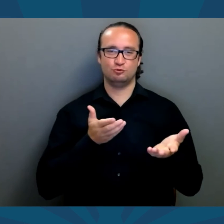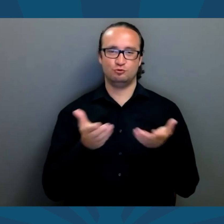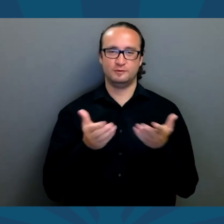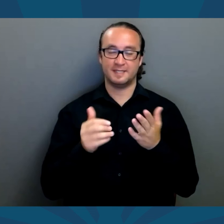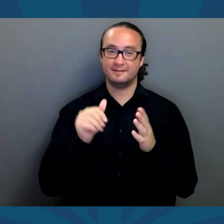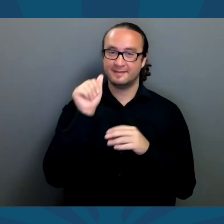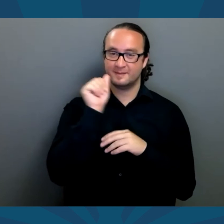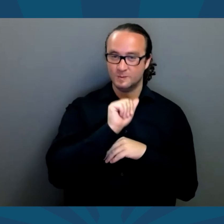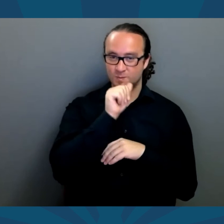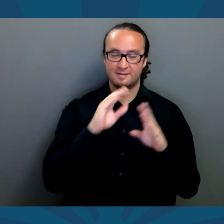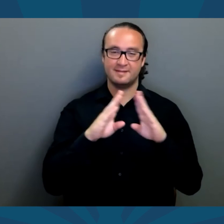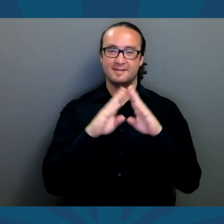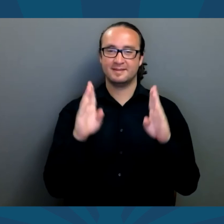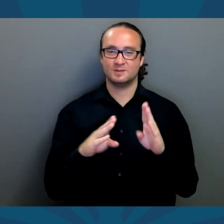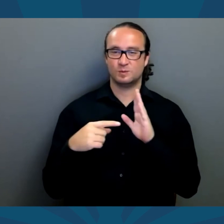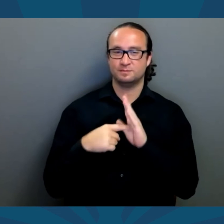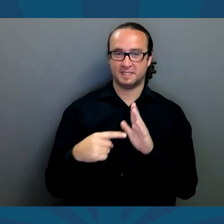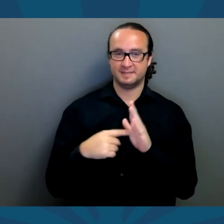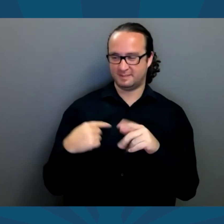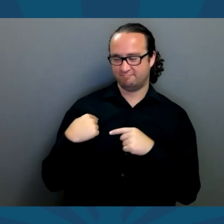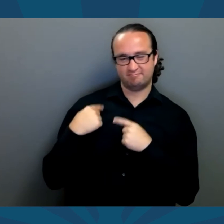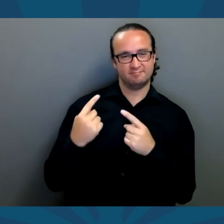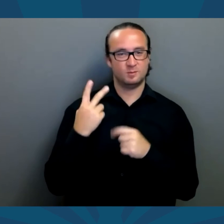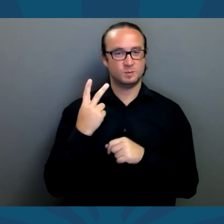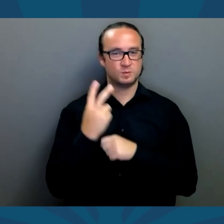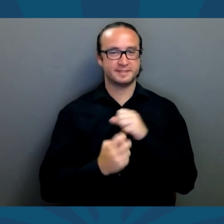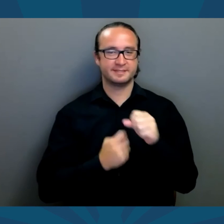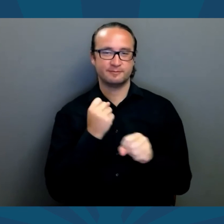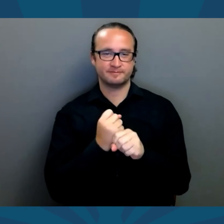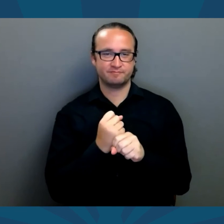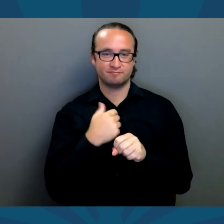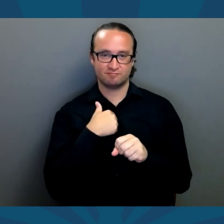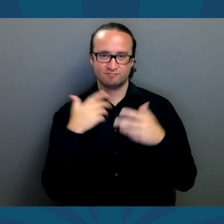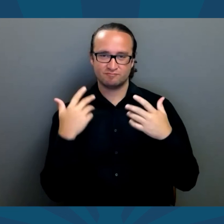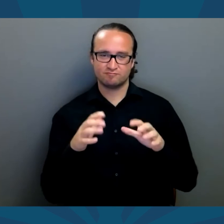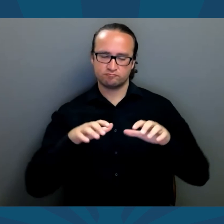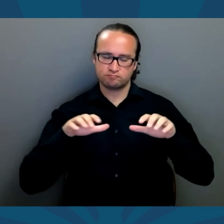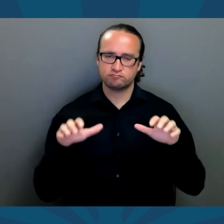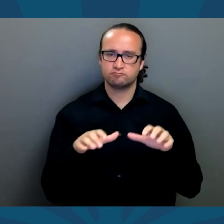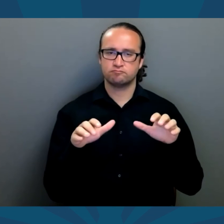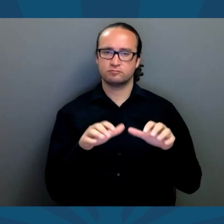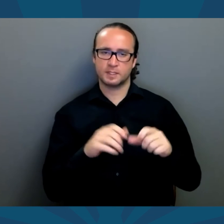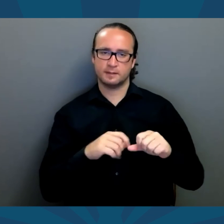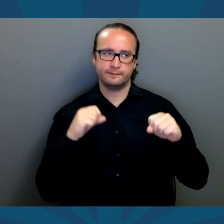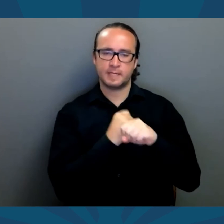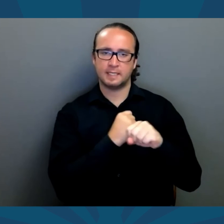I have had the honor of serving in the Arizona House of Representatives for the past 2 years.